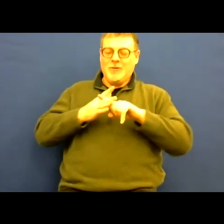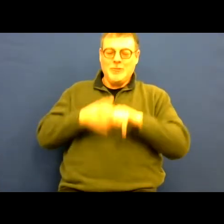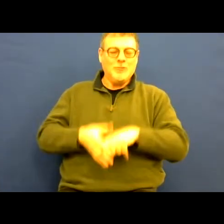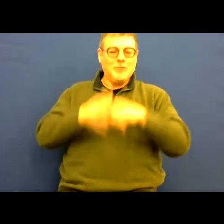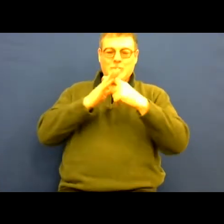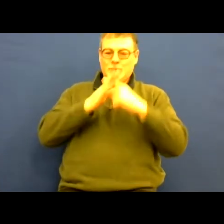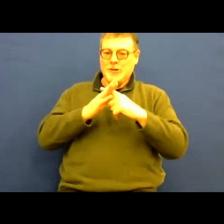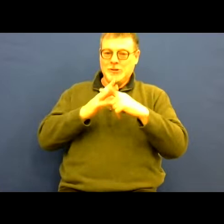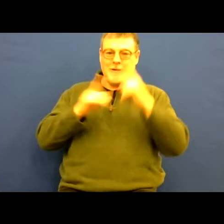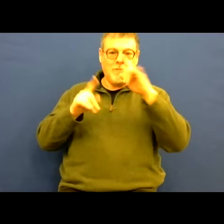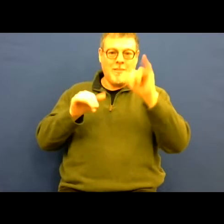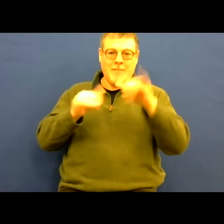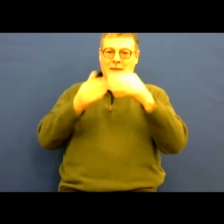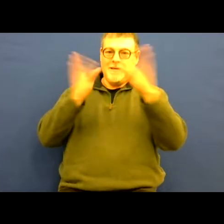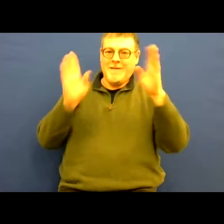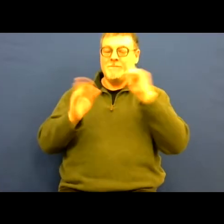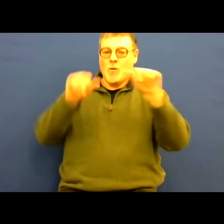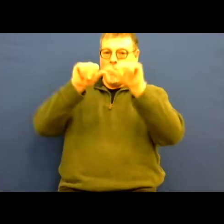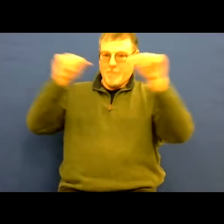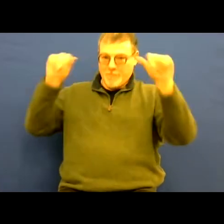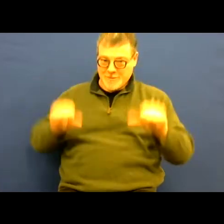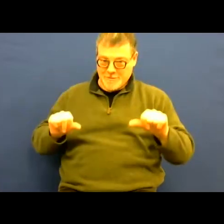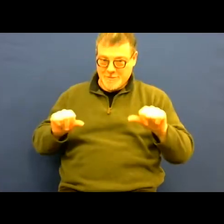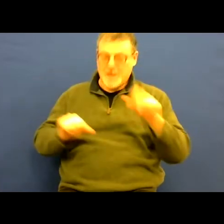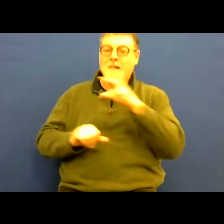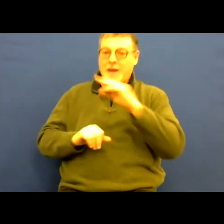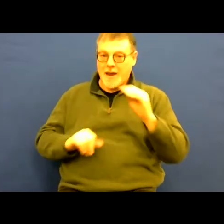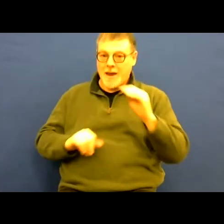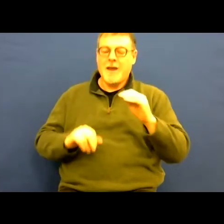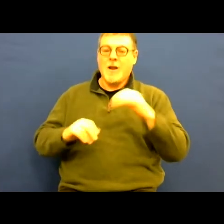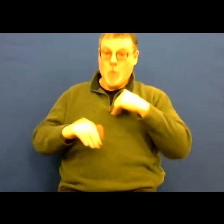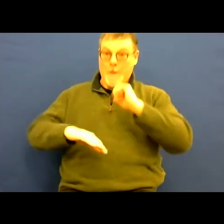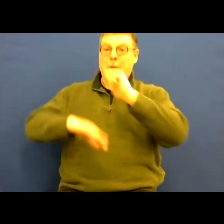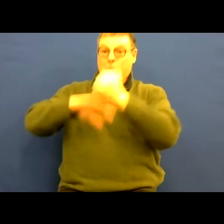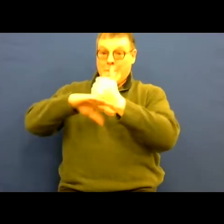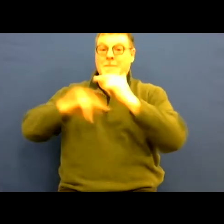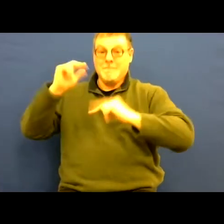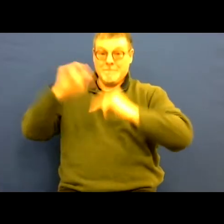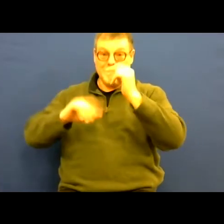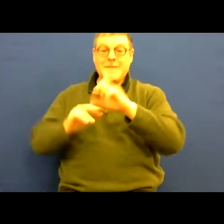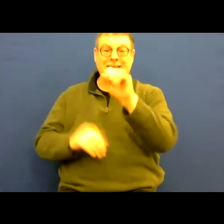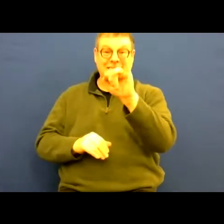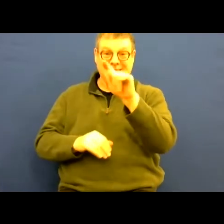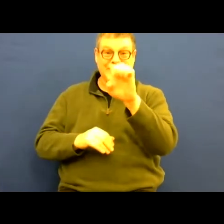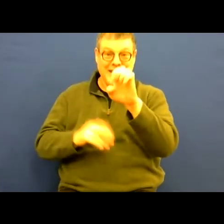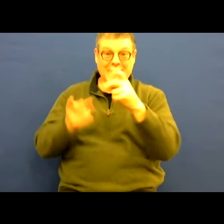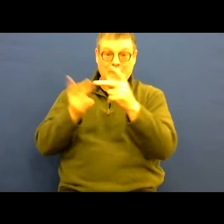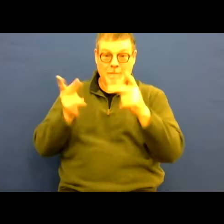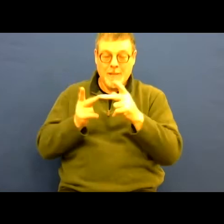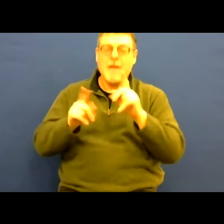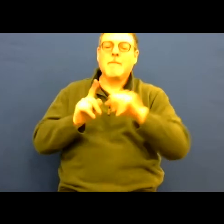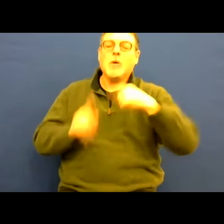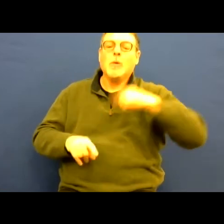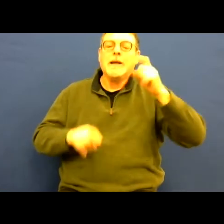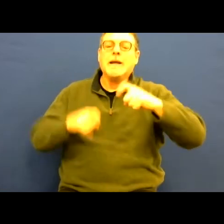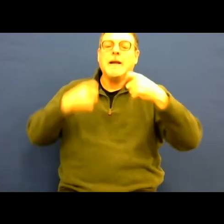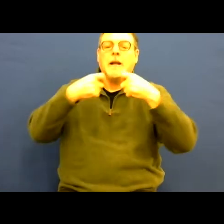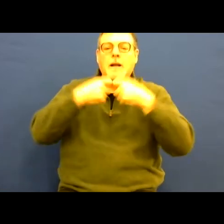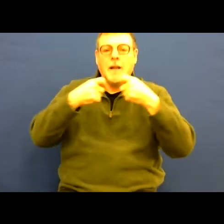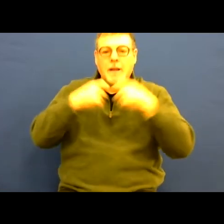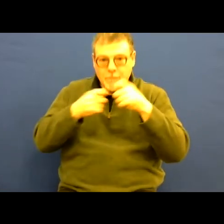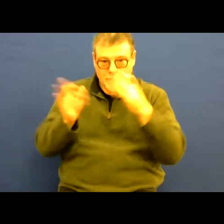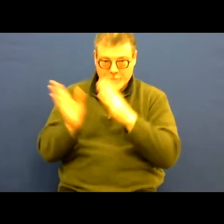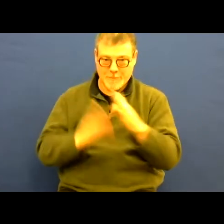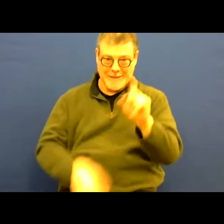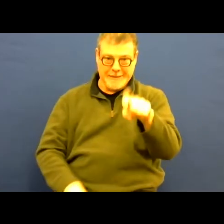work for the architect, and we still did the site plan, but we realized we needed somebody to do the electrical